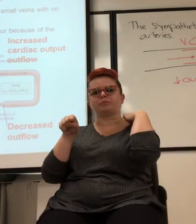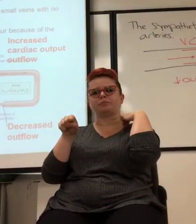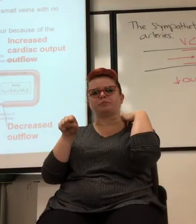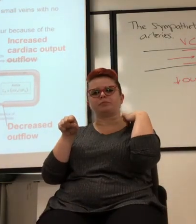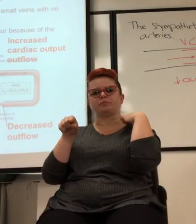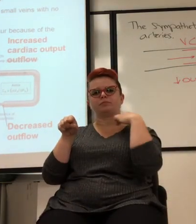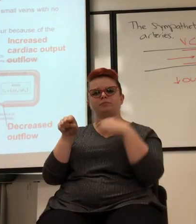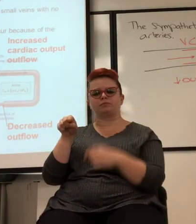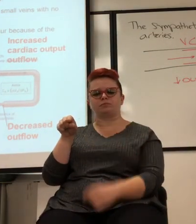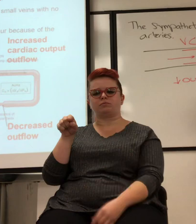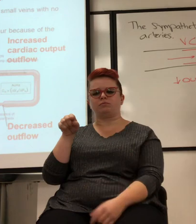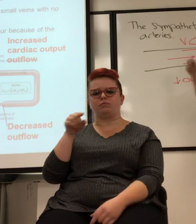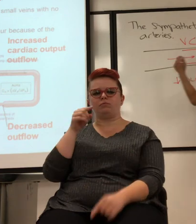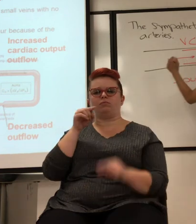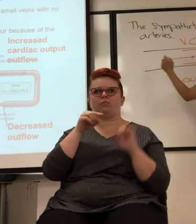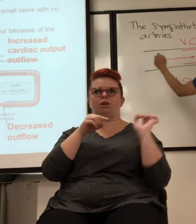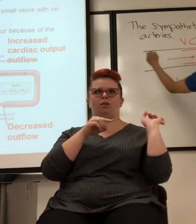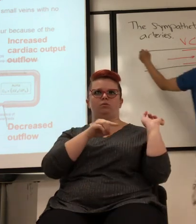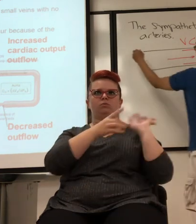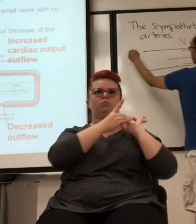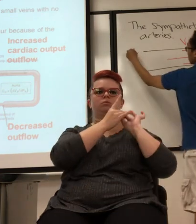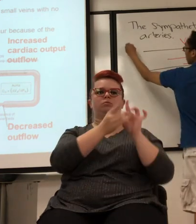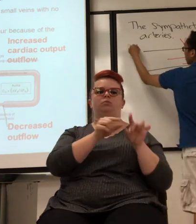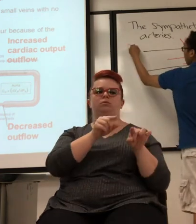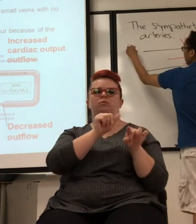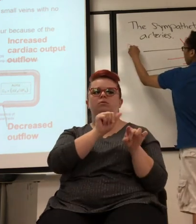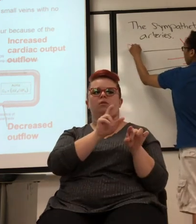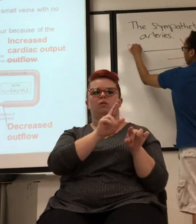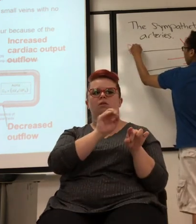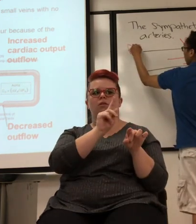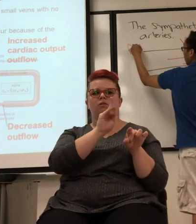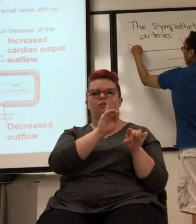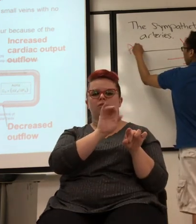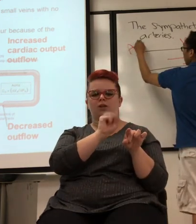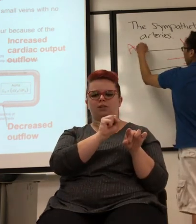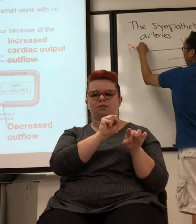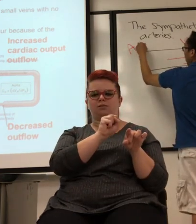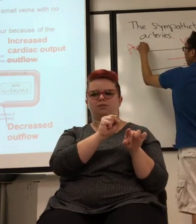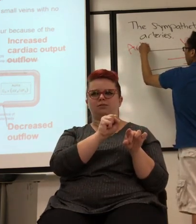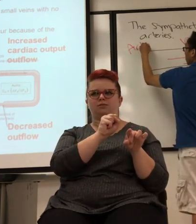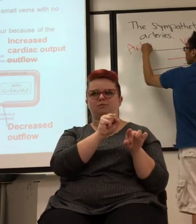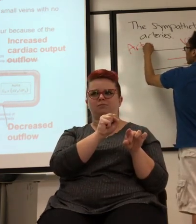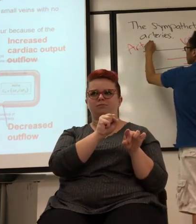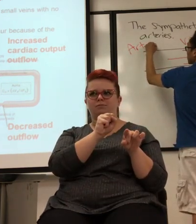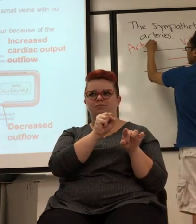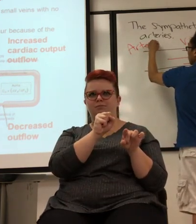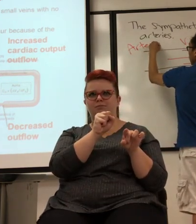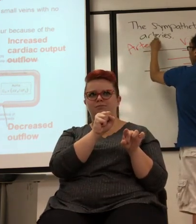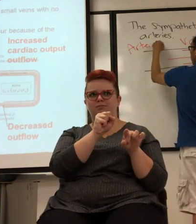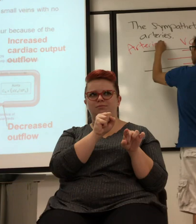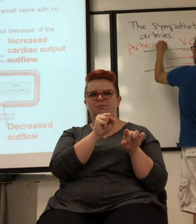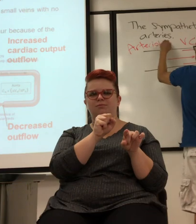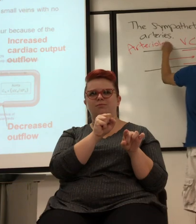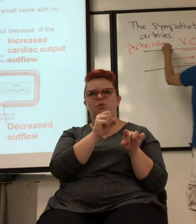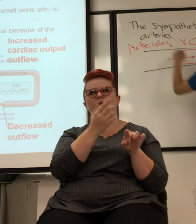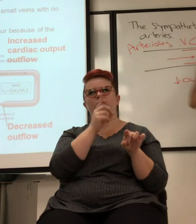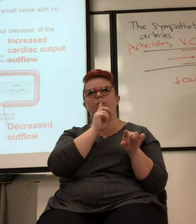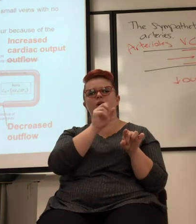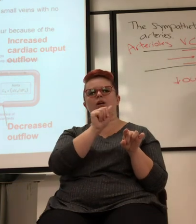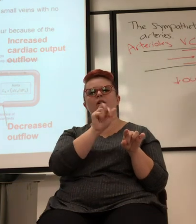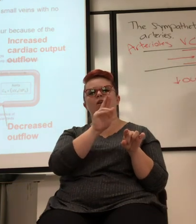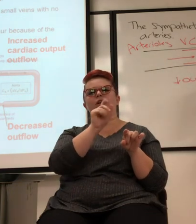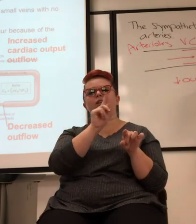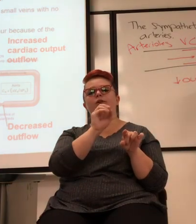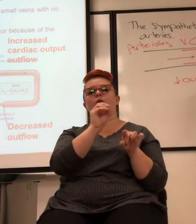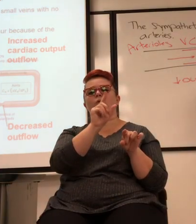since for arteries, are arterioles, I should say, they're